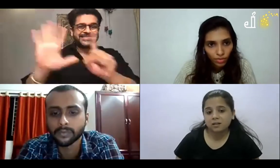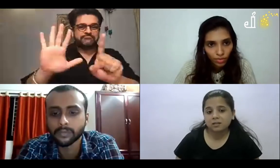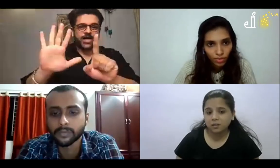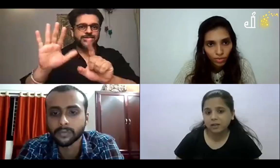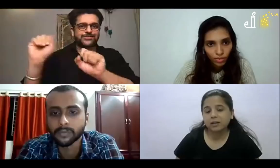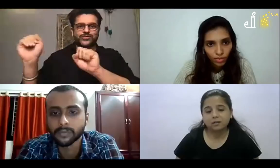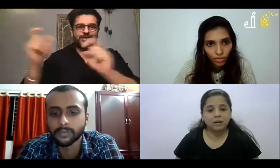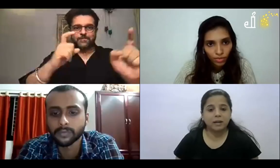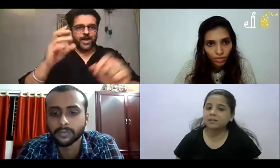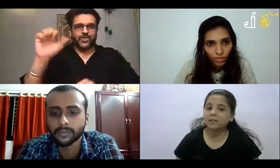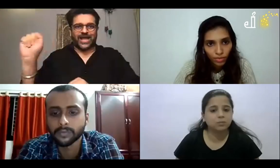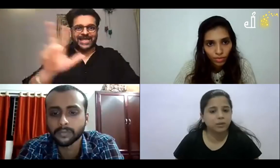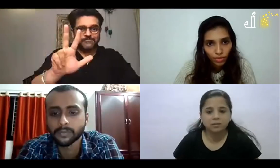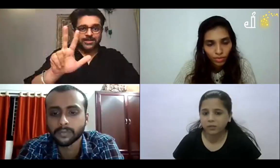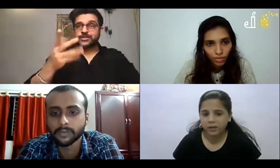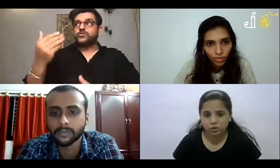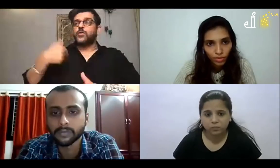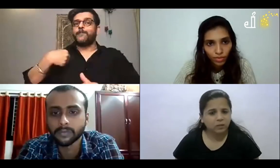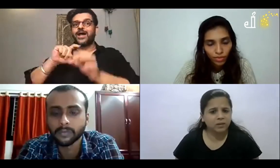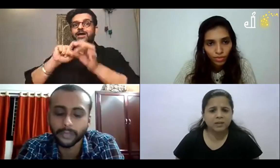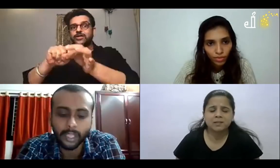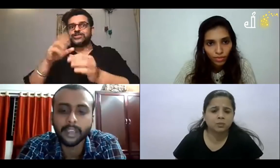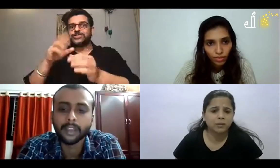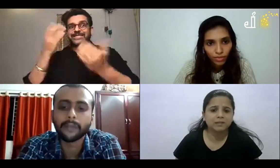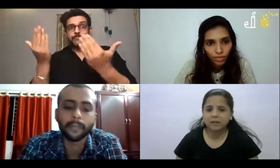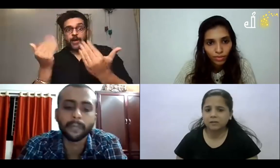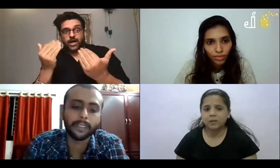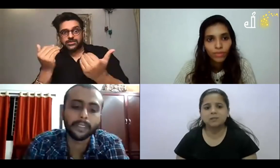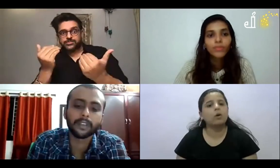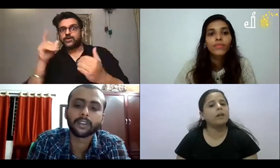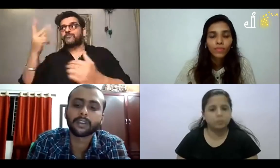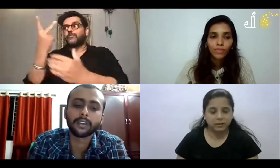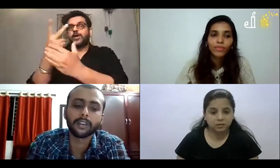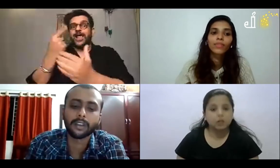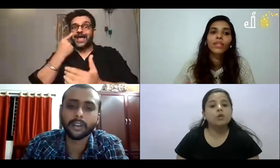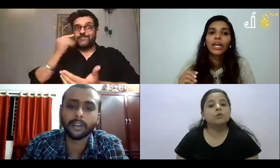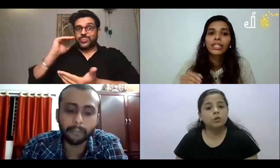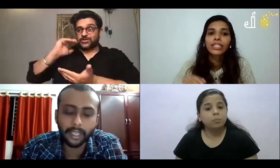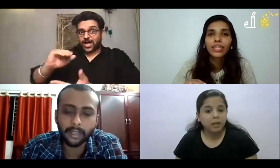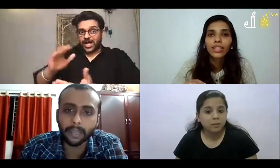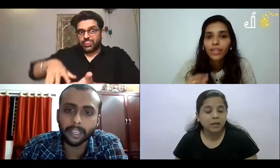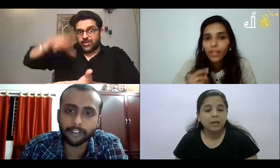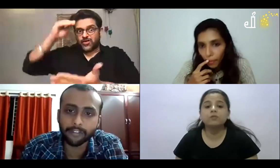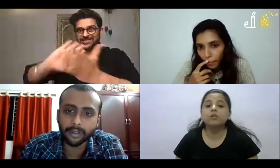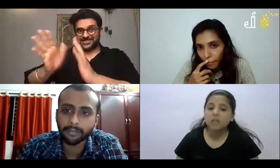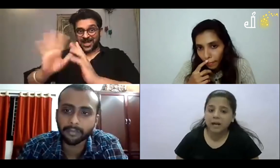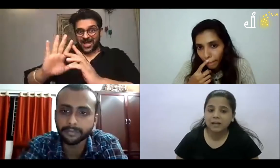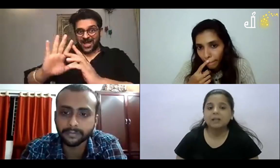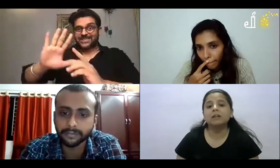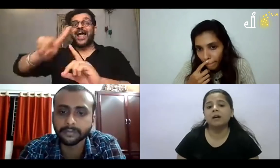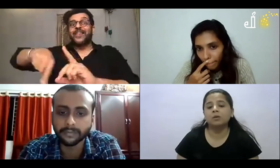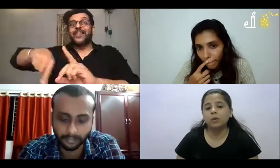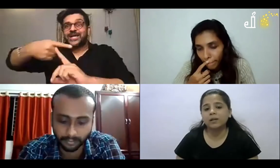start learning it at the 6 months of age, whether it's 6 months, 7 months, or 8 months. So maybe if the